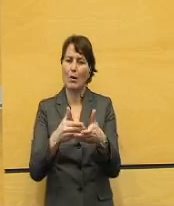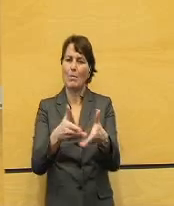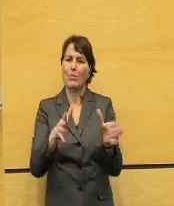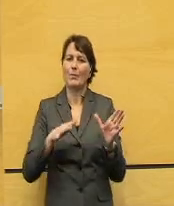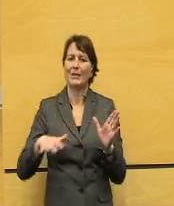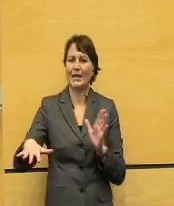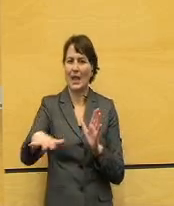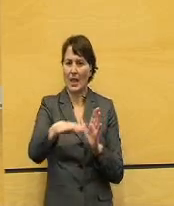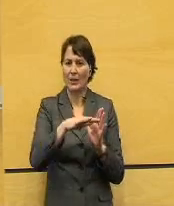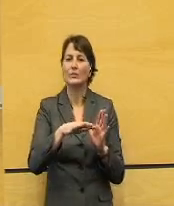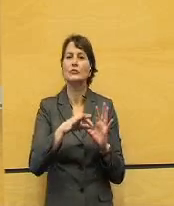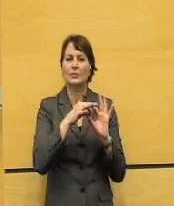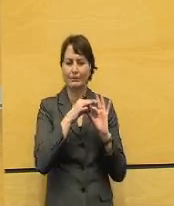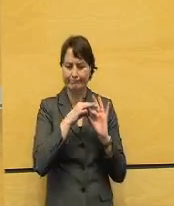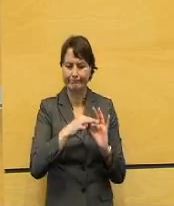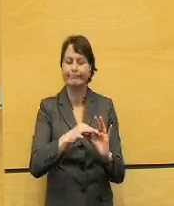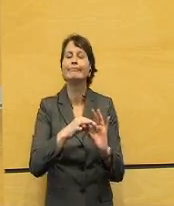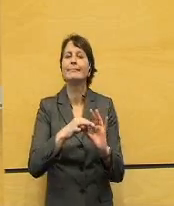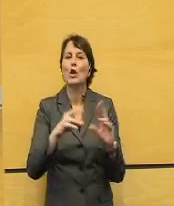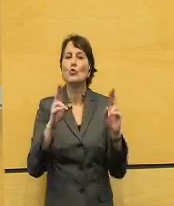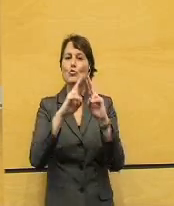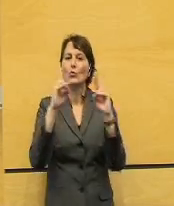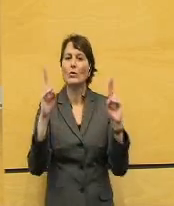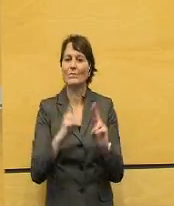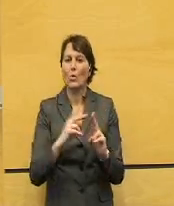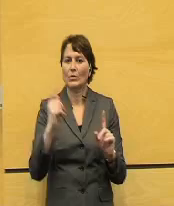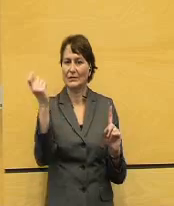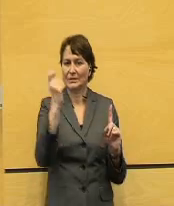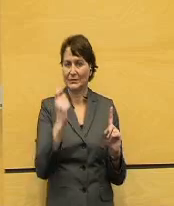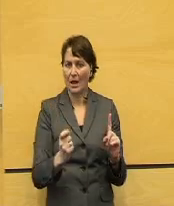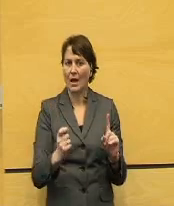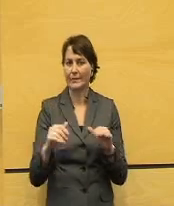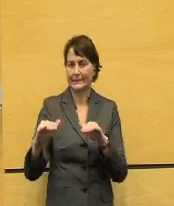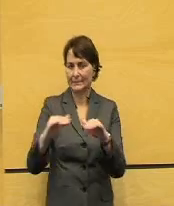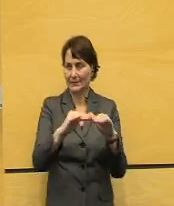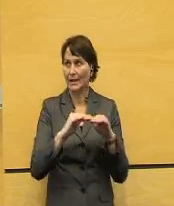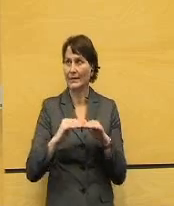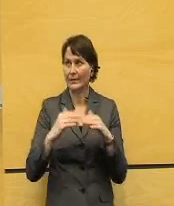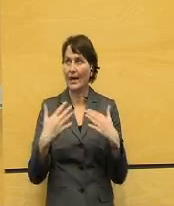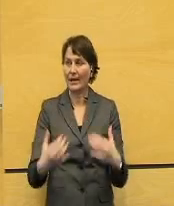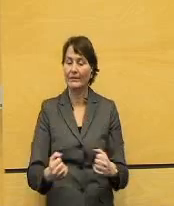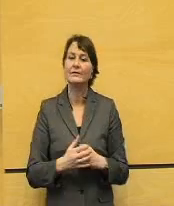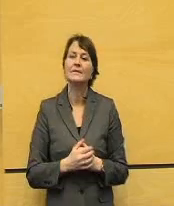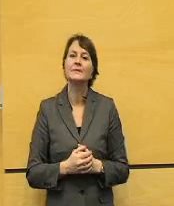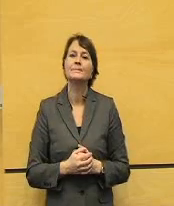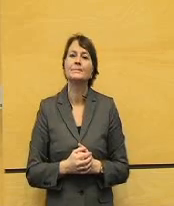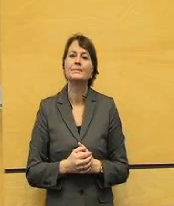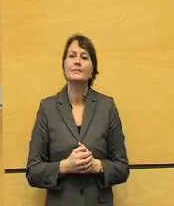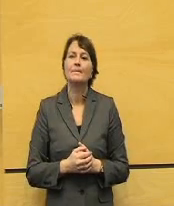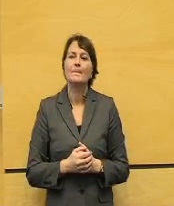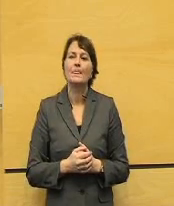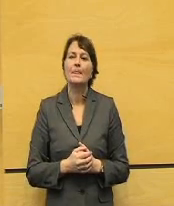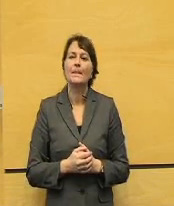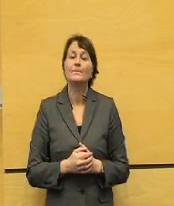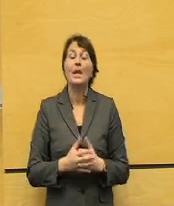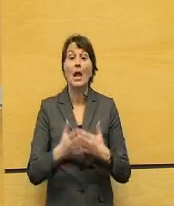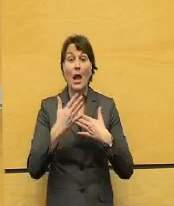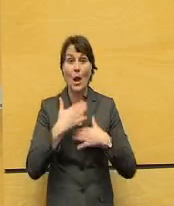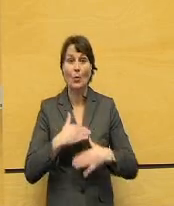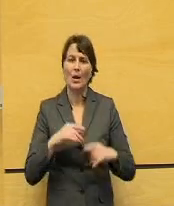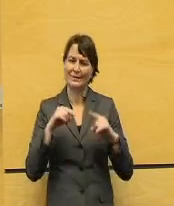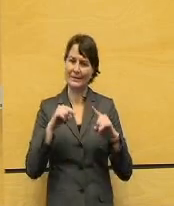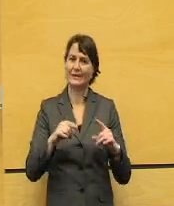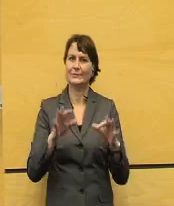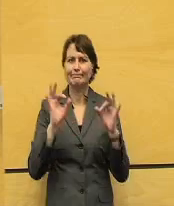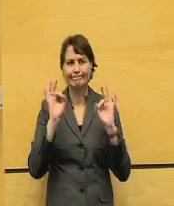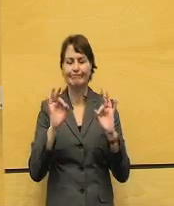in line with the Universal Design Standard. The office would also like this project to be a